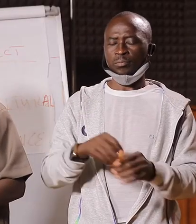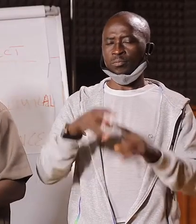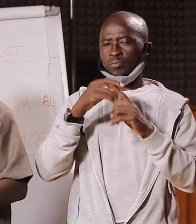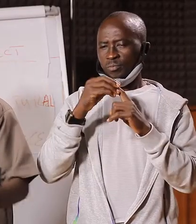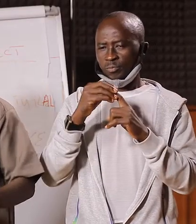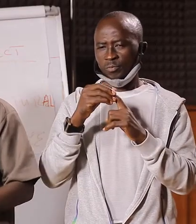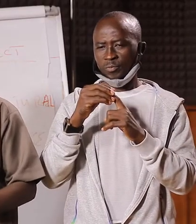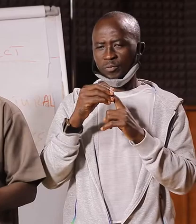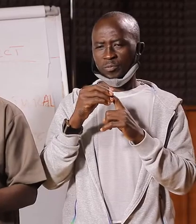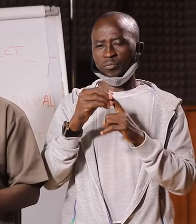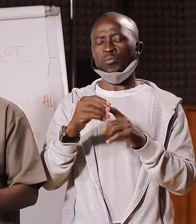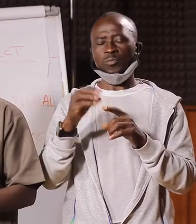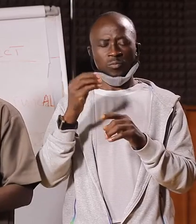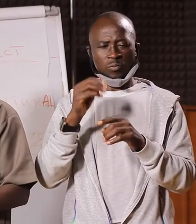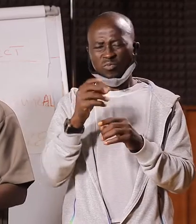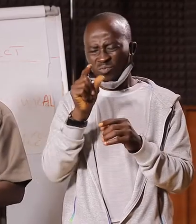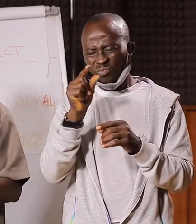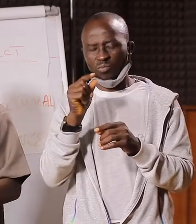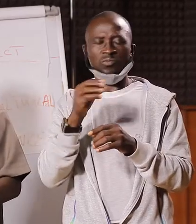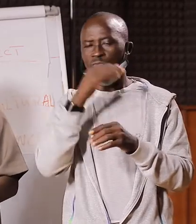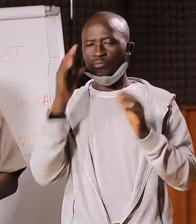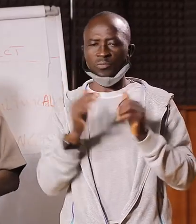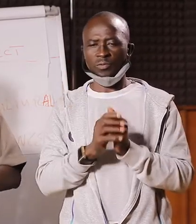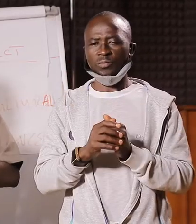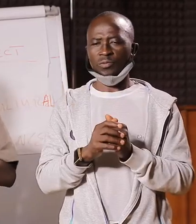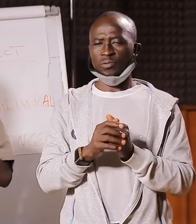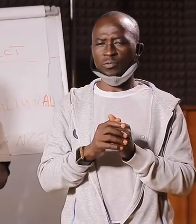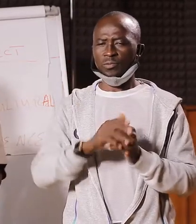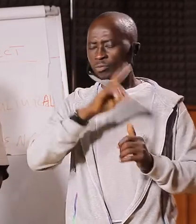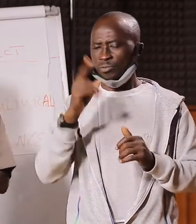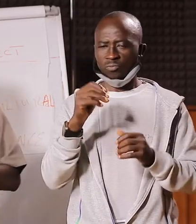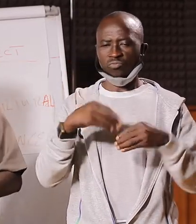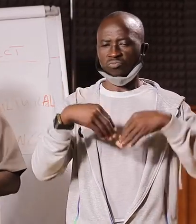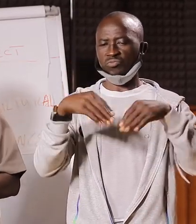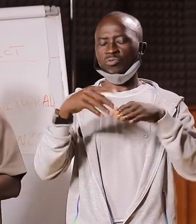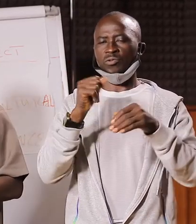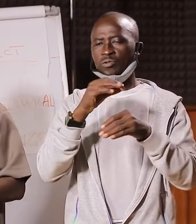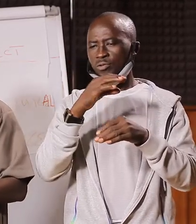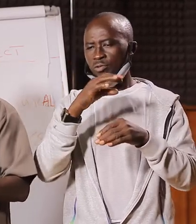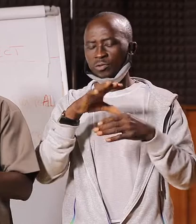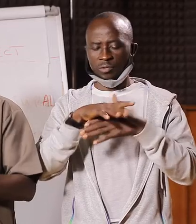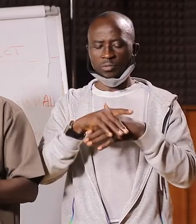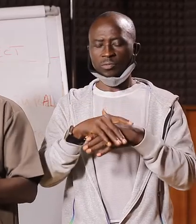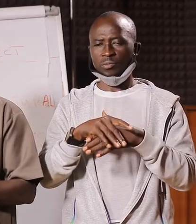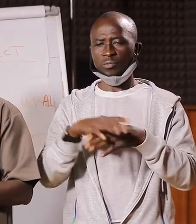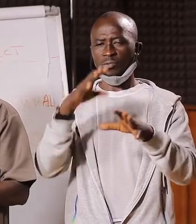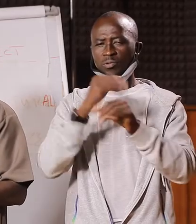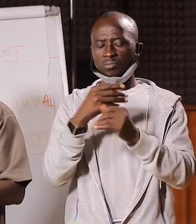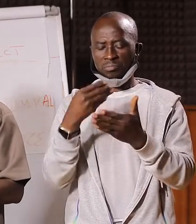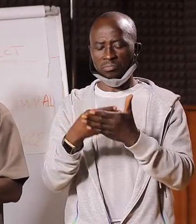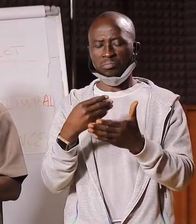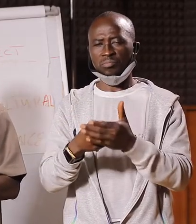especially peasant farmers. They use to sell the animals, get